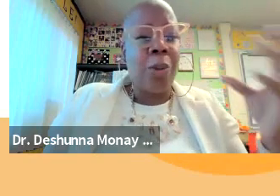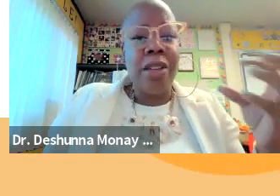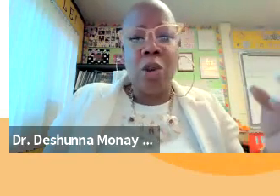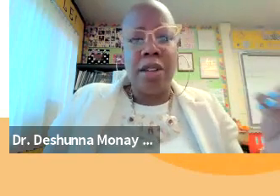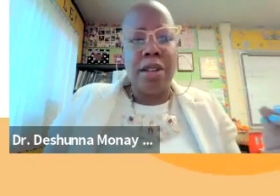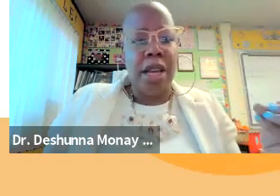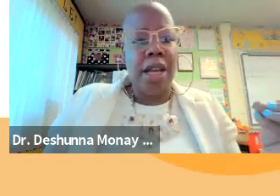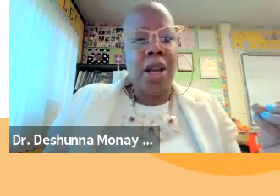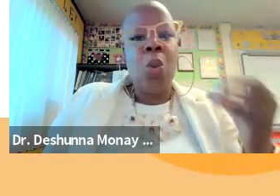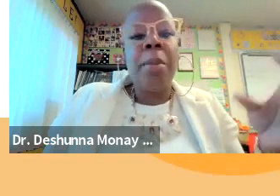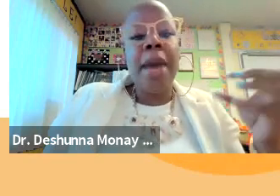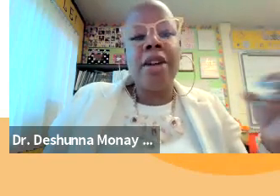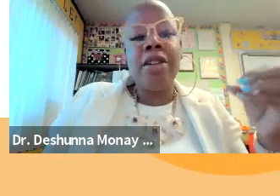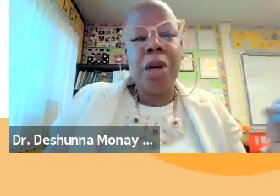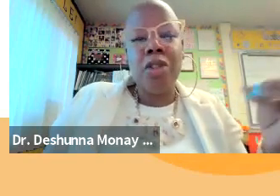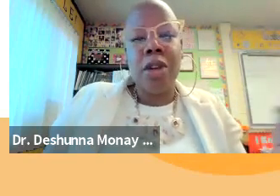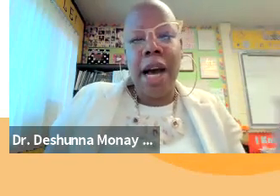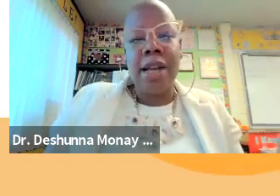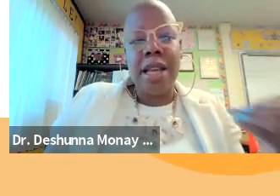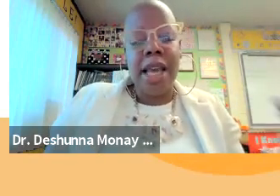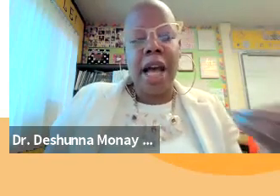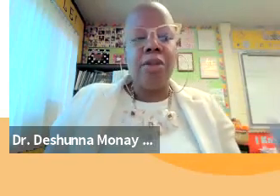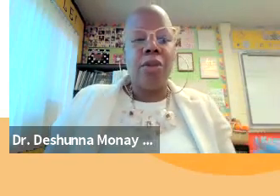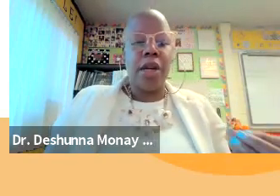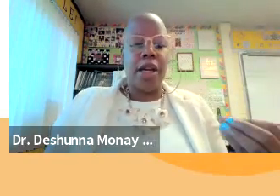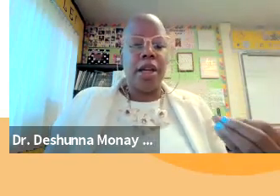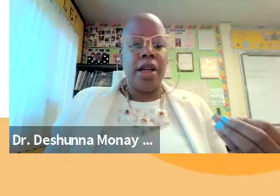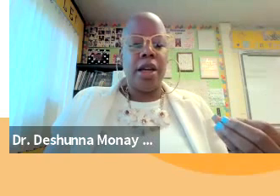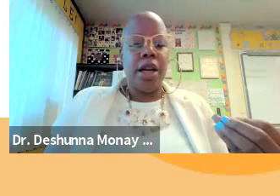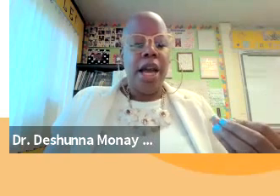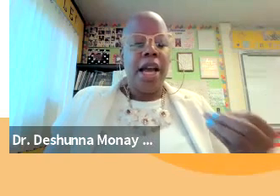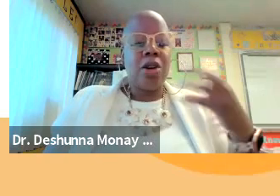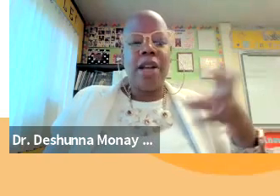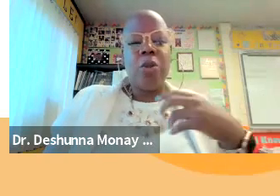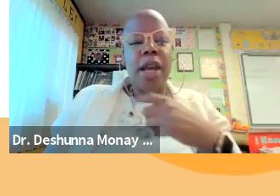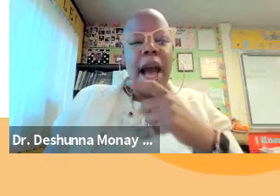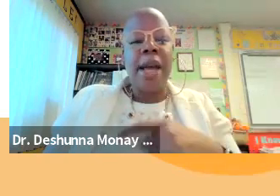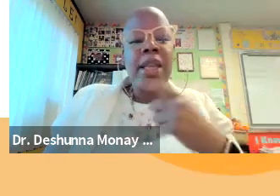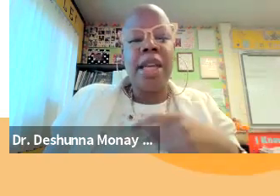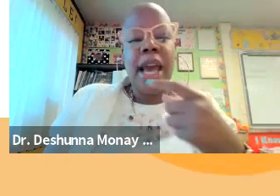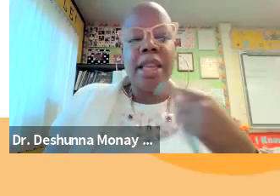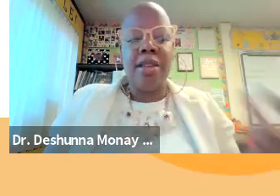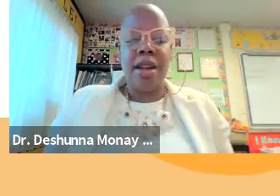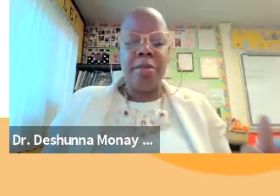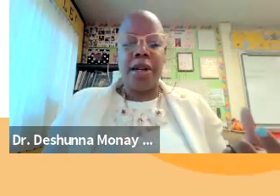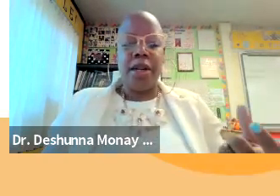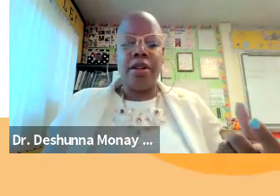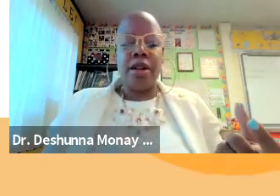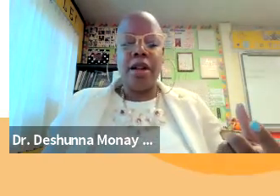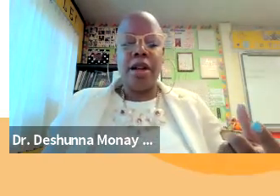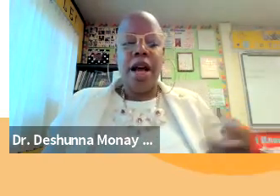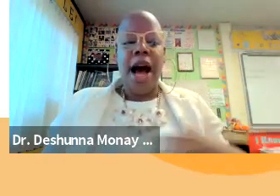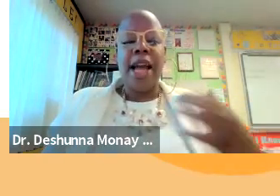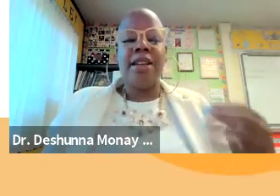put our resources in? What matters most to us in California? And so as I look at these